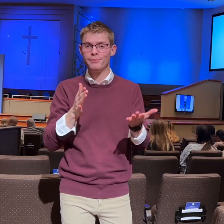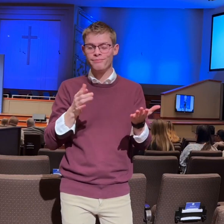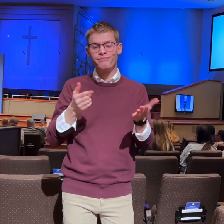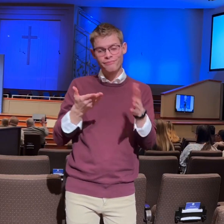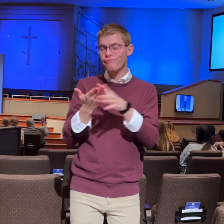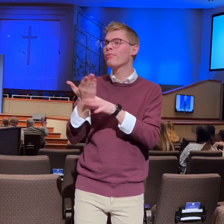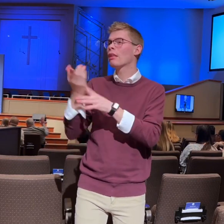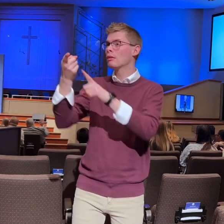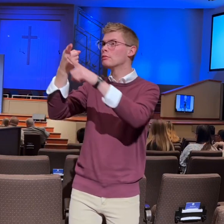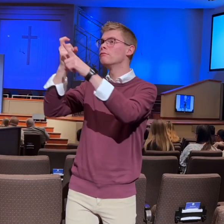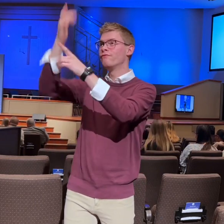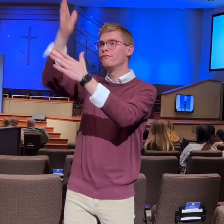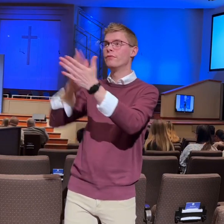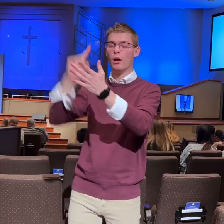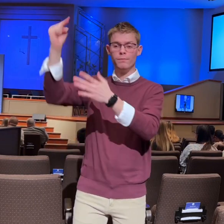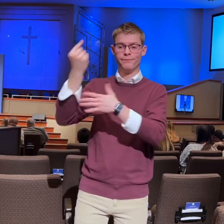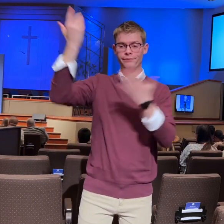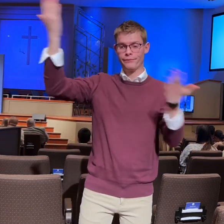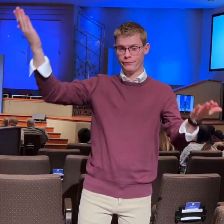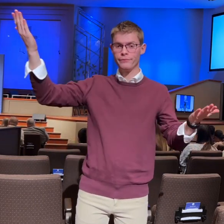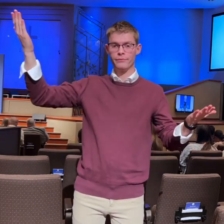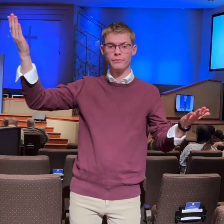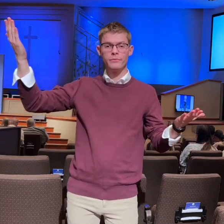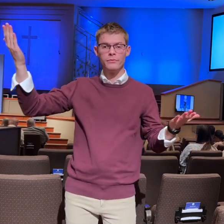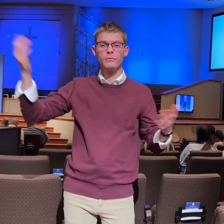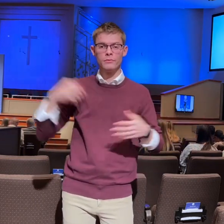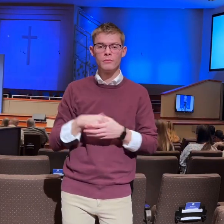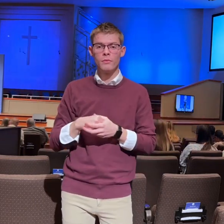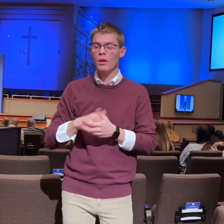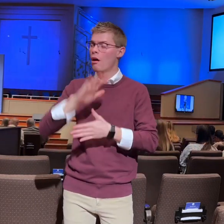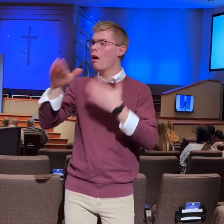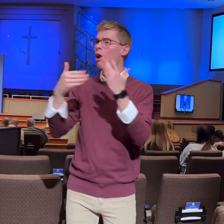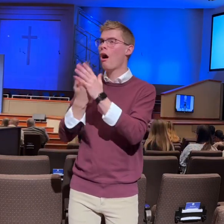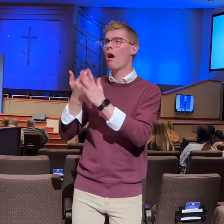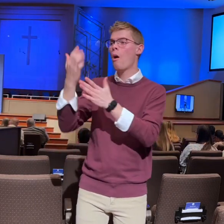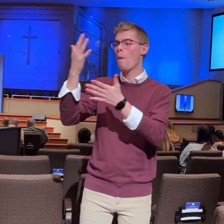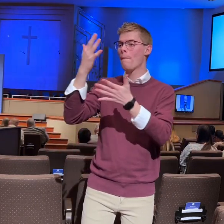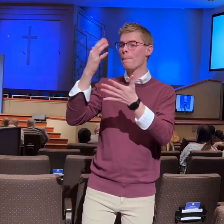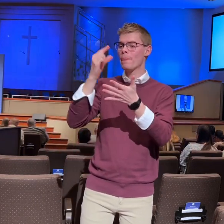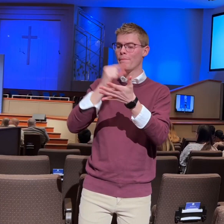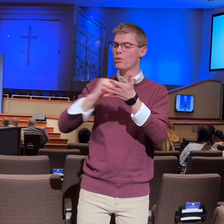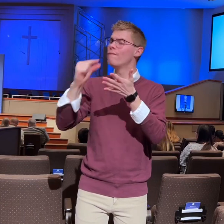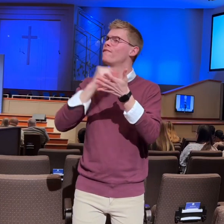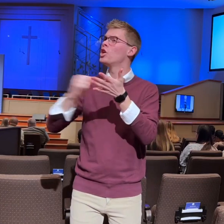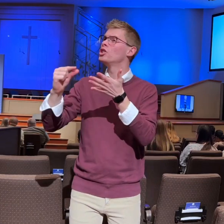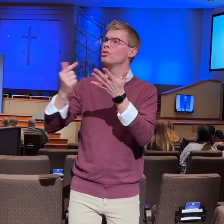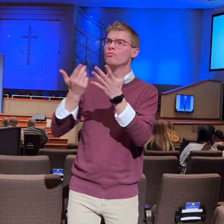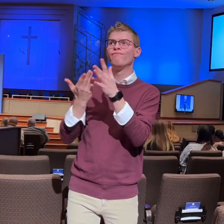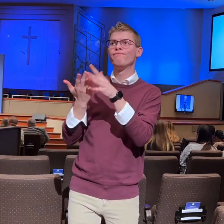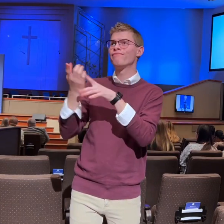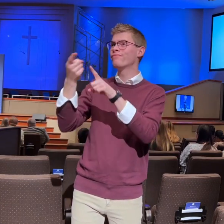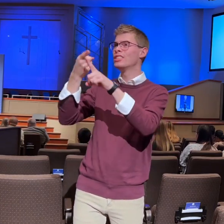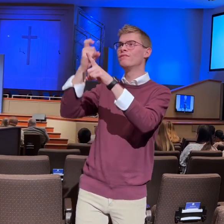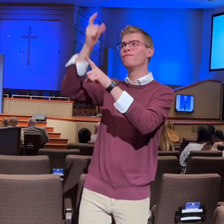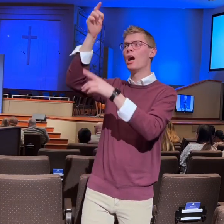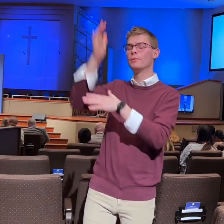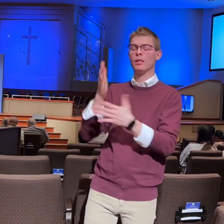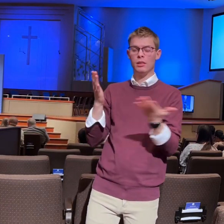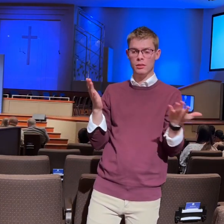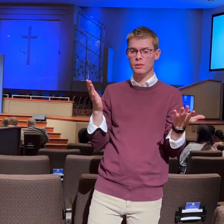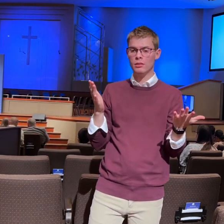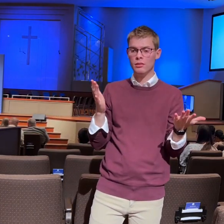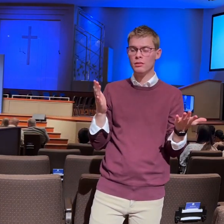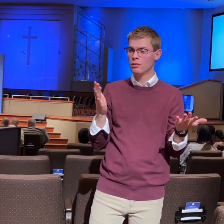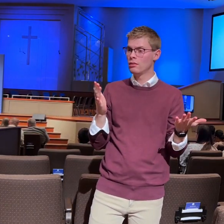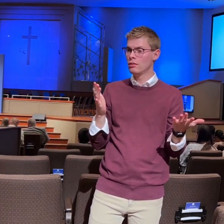-breathed book? Amen? The Spirit of God has given us, all Scripture is given by inspiration of God. But this verse always just grabs me for some reason because it